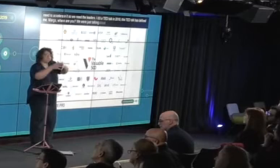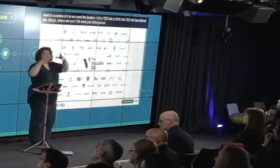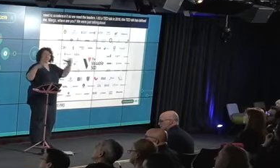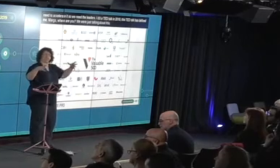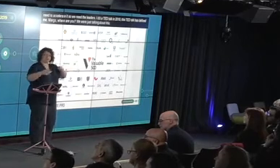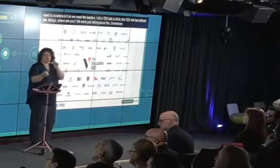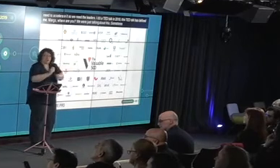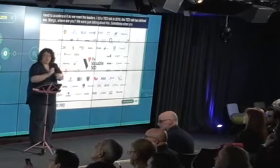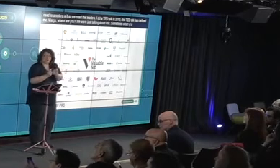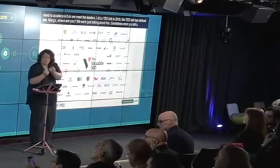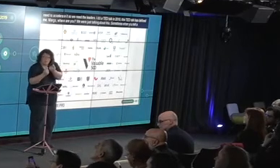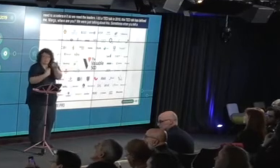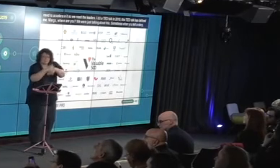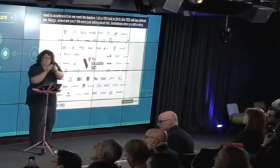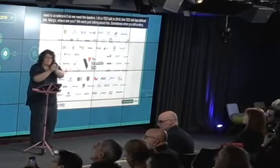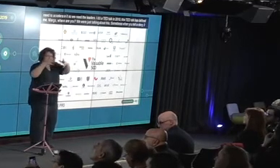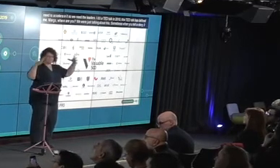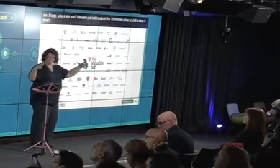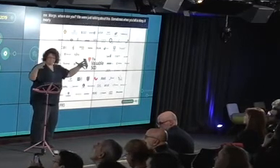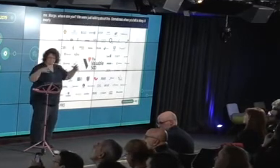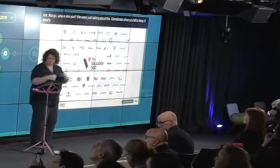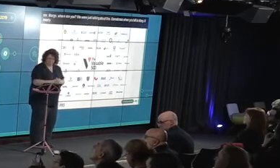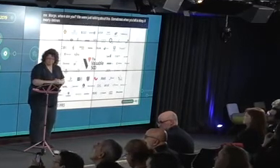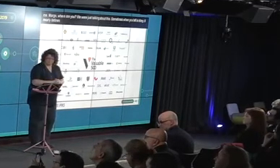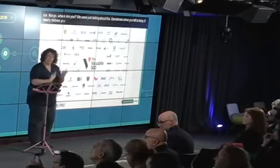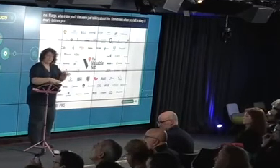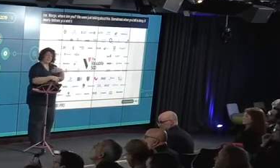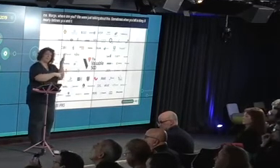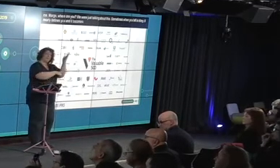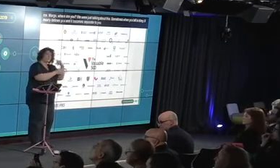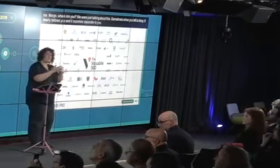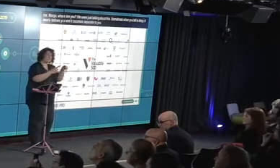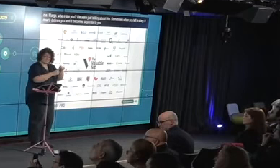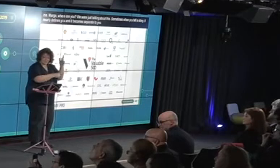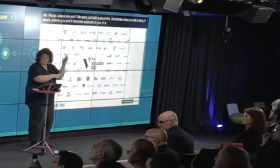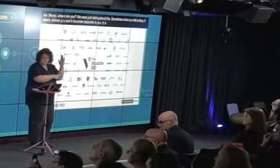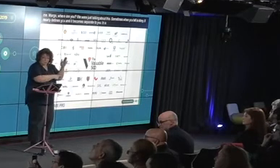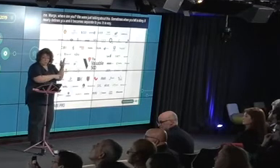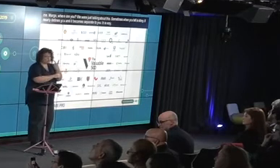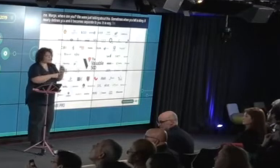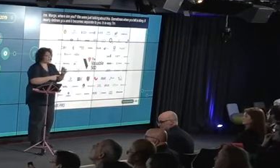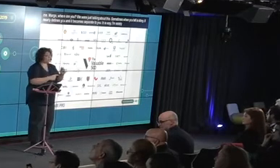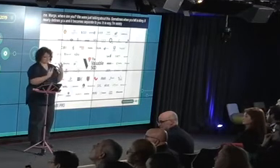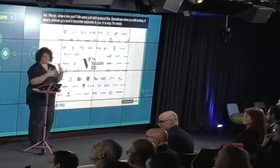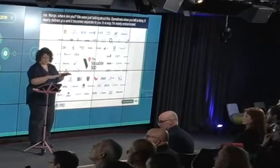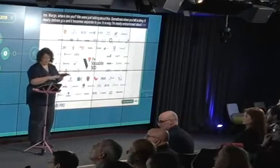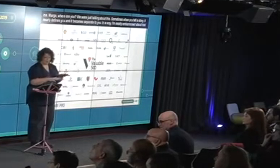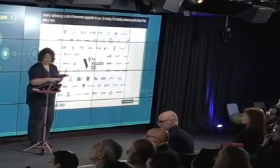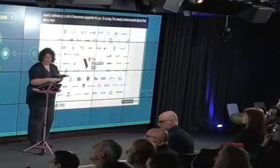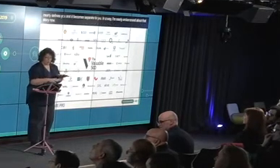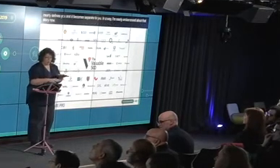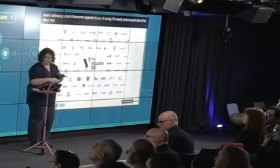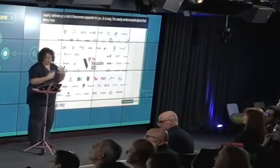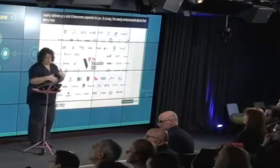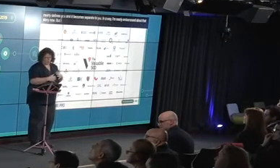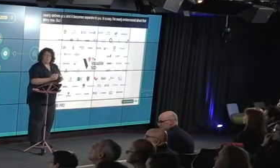tell a story, it nearly defines you, and it becomes separate to you. In a way, I'm nearly embarrassed about that story now. But I needed